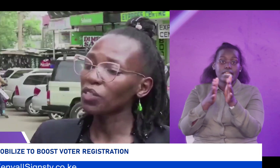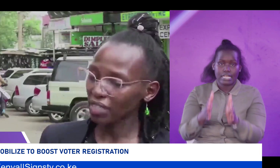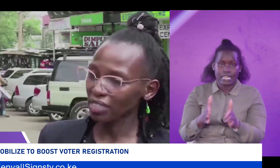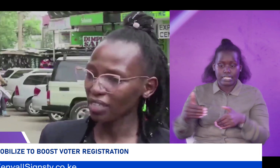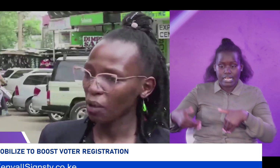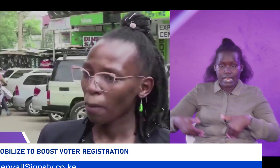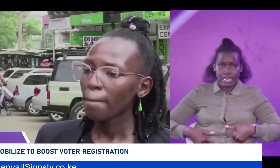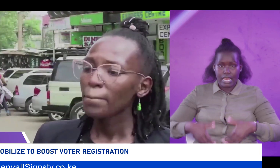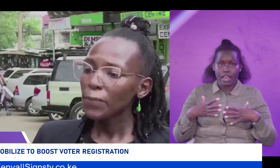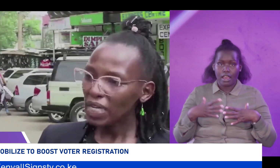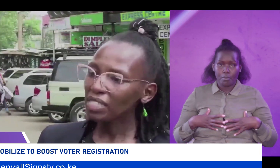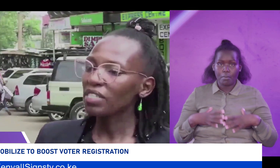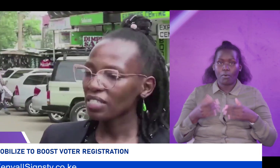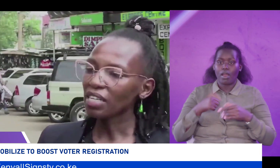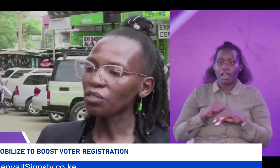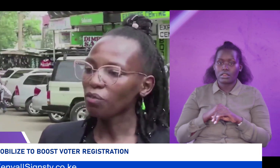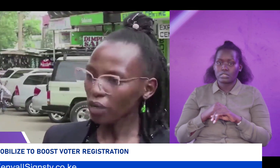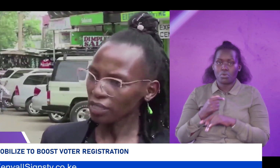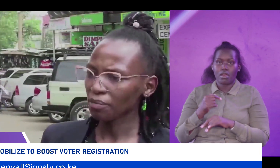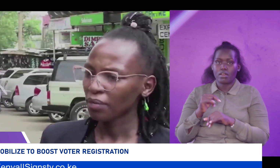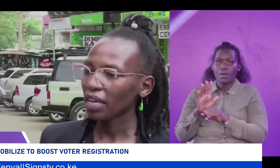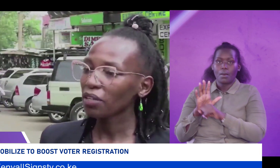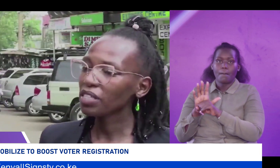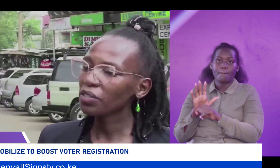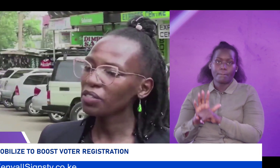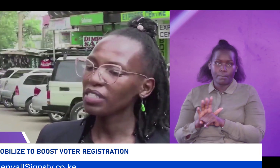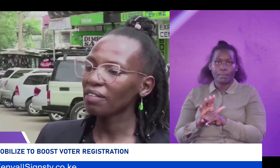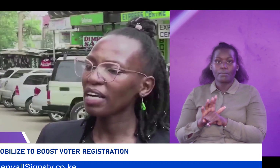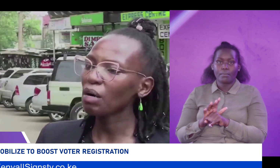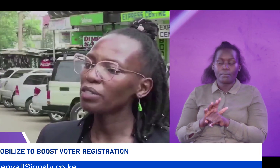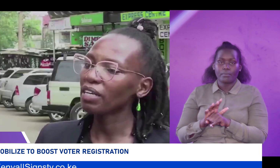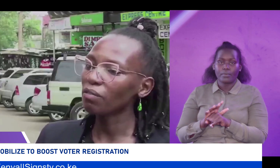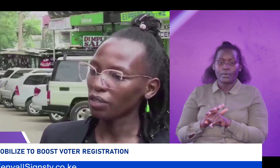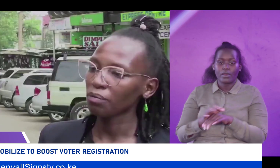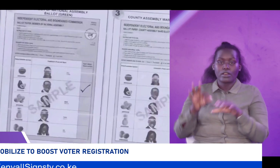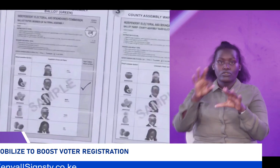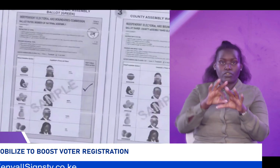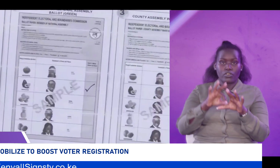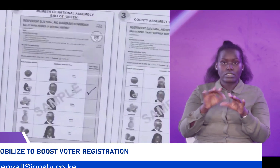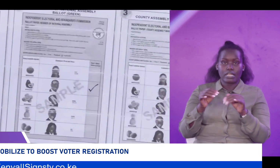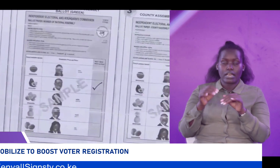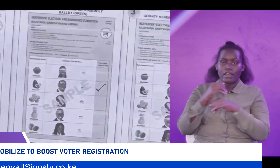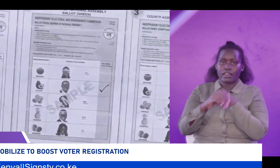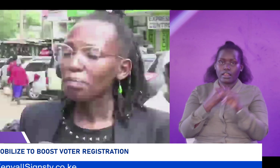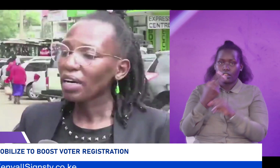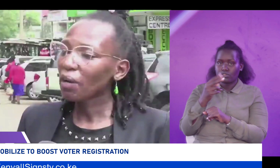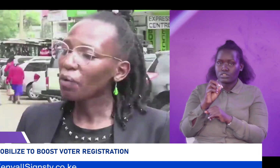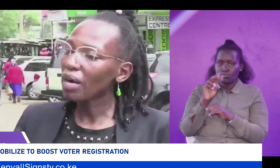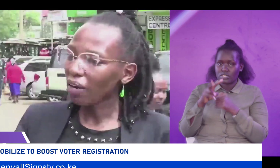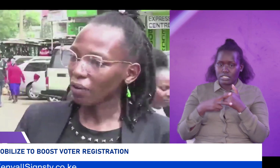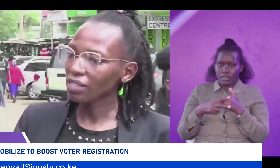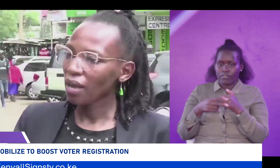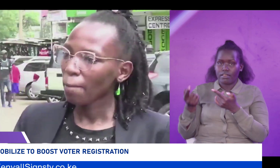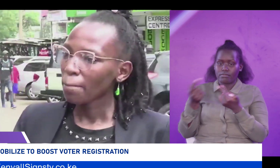majority. Please register to vote, and also in 2027 come out and vote. Unapata mtu kama pale kwa ballot,